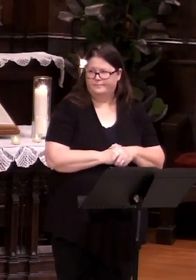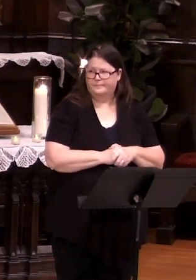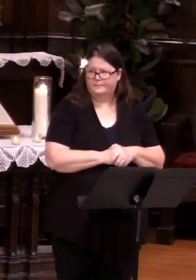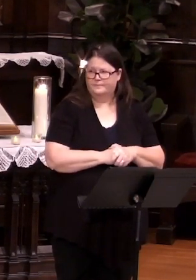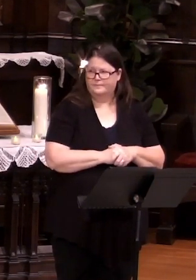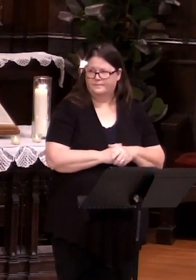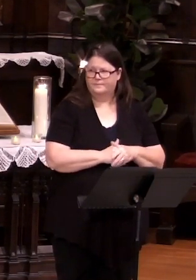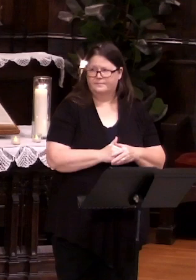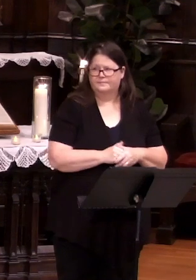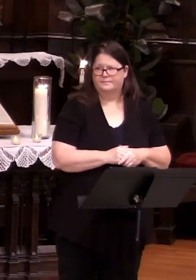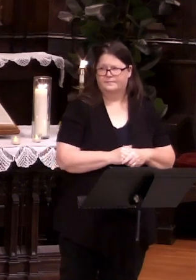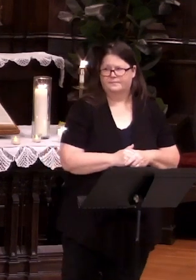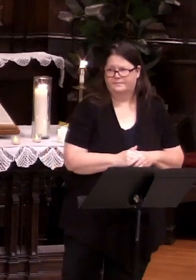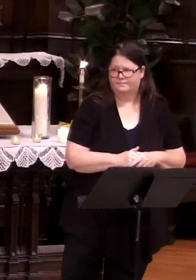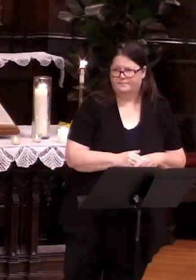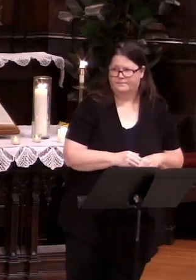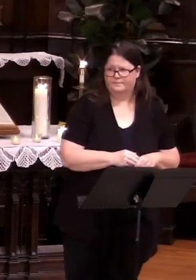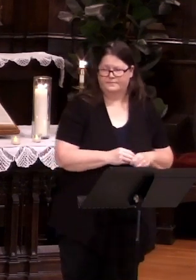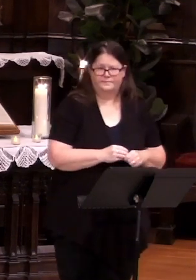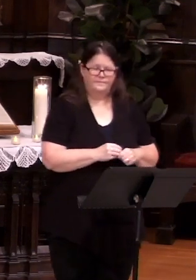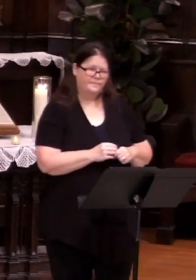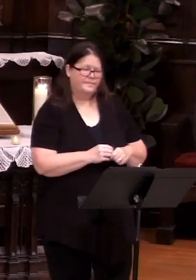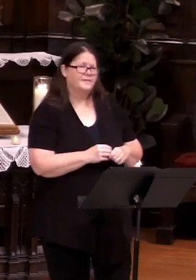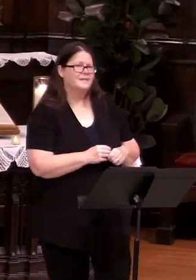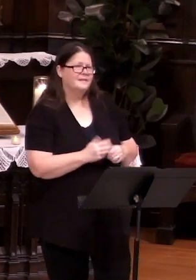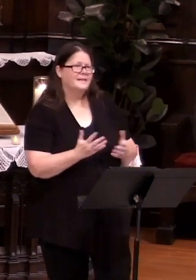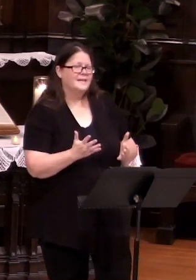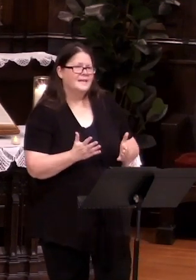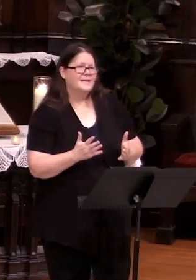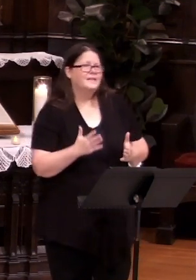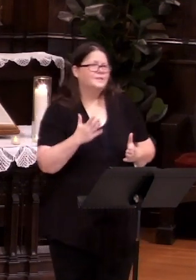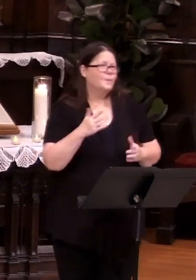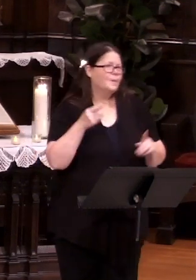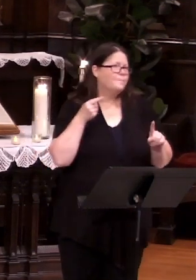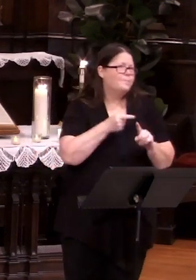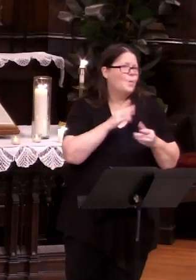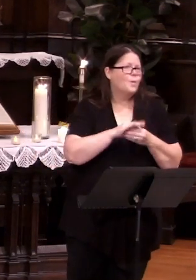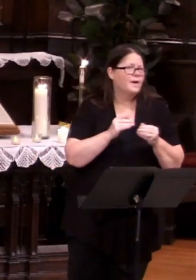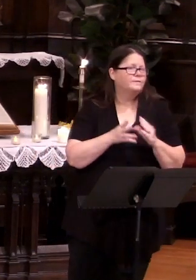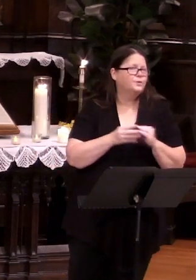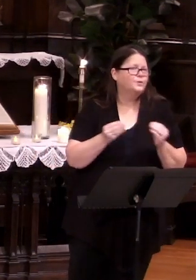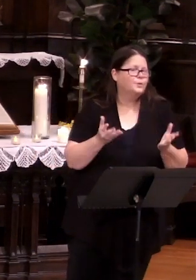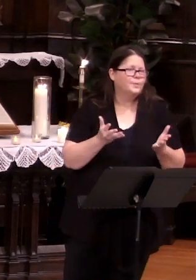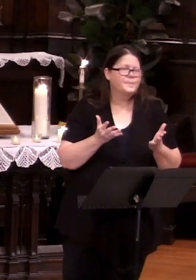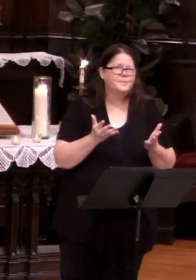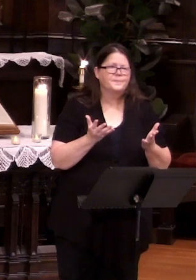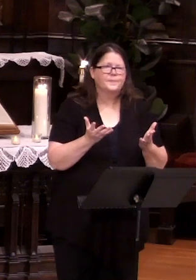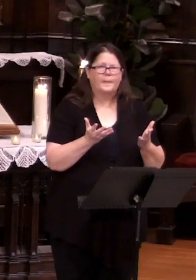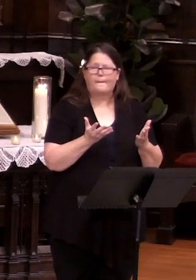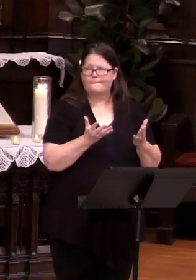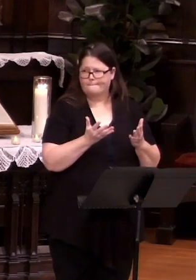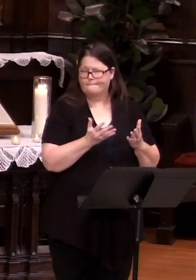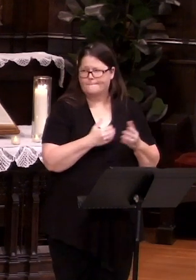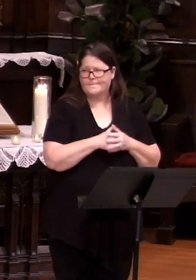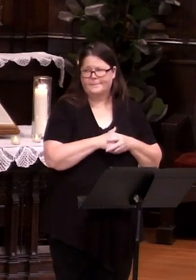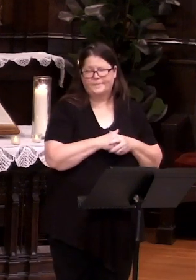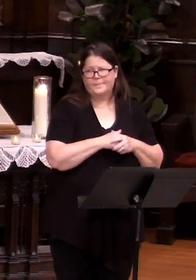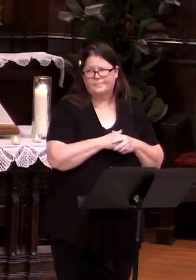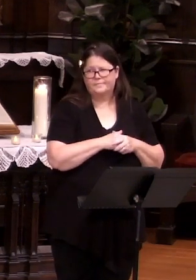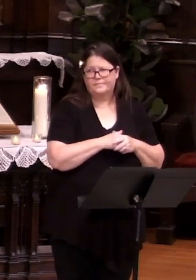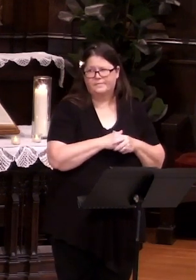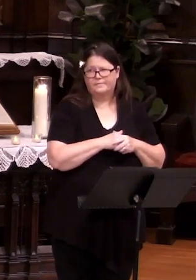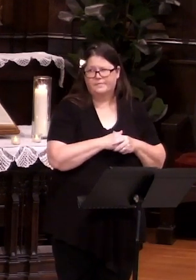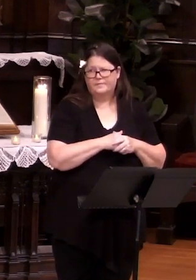But friends, here's the underbelly of this story. Though very,